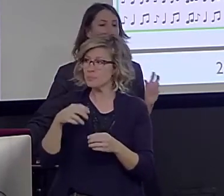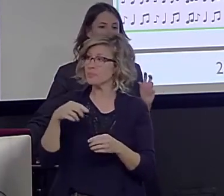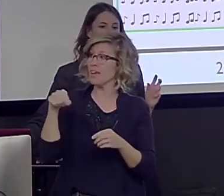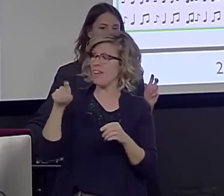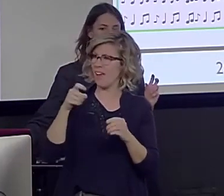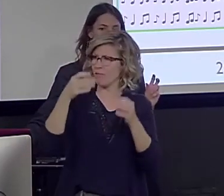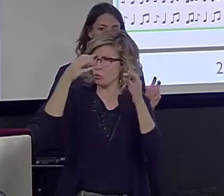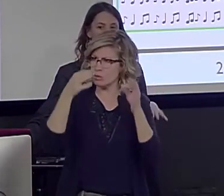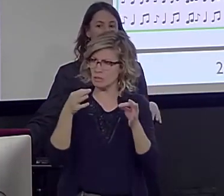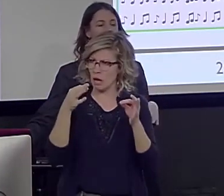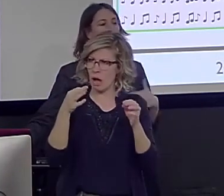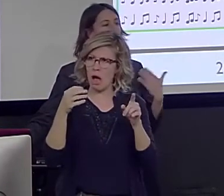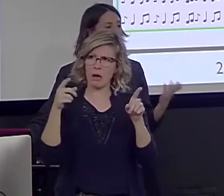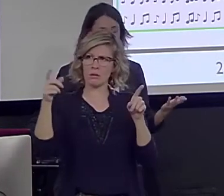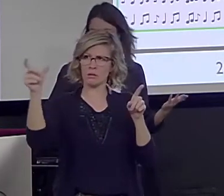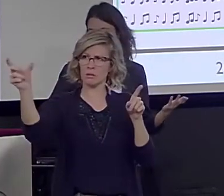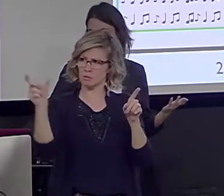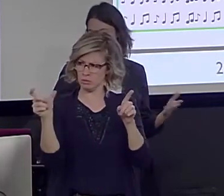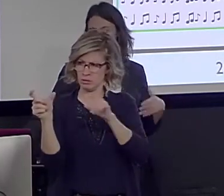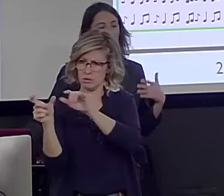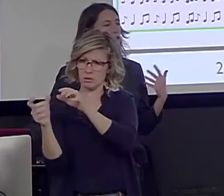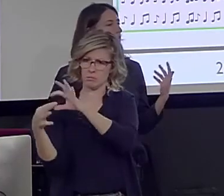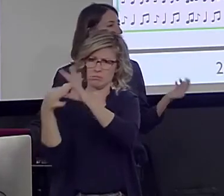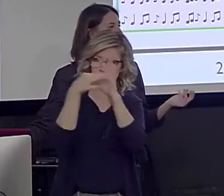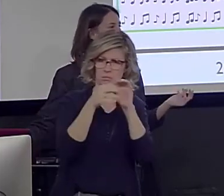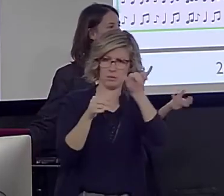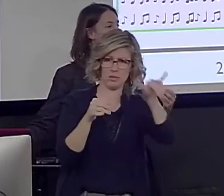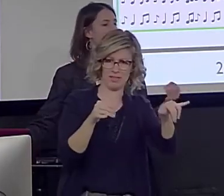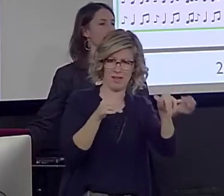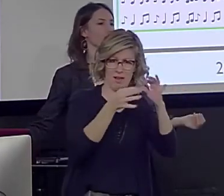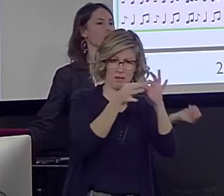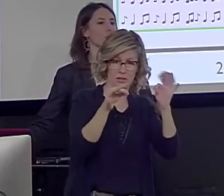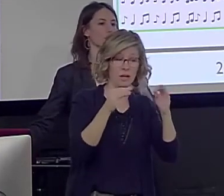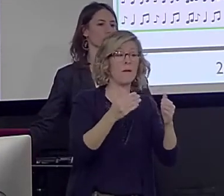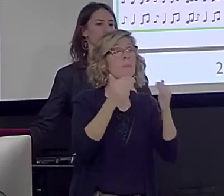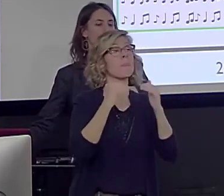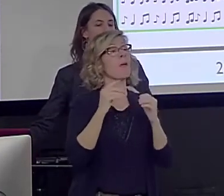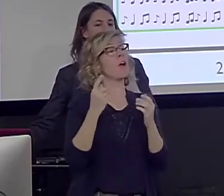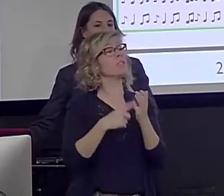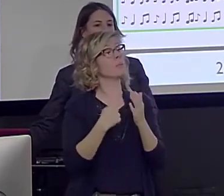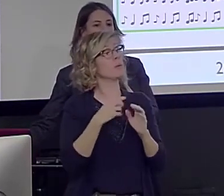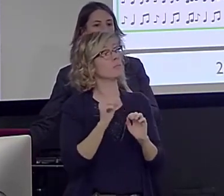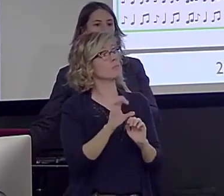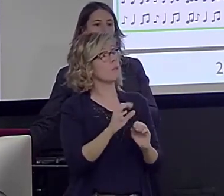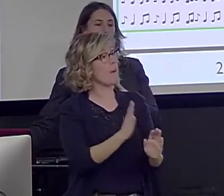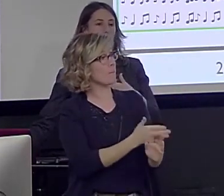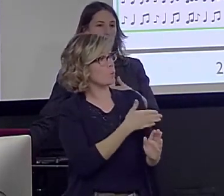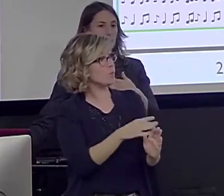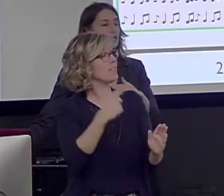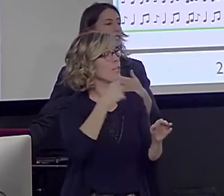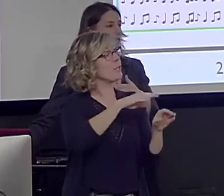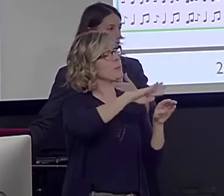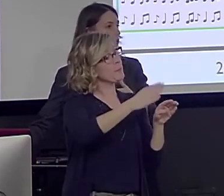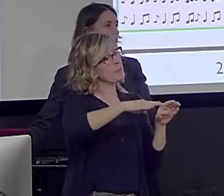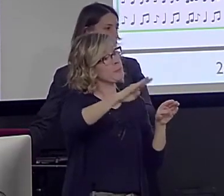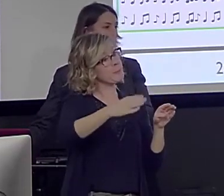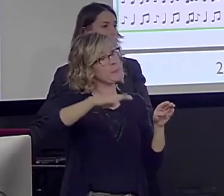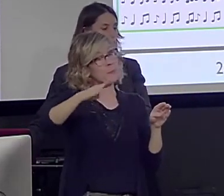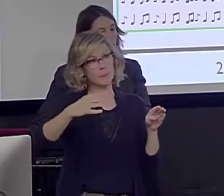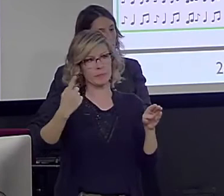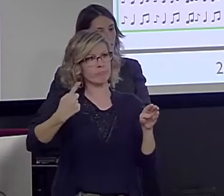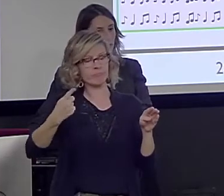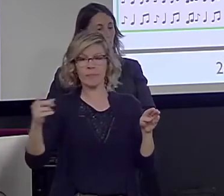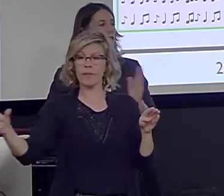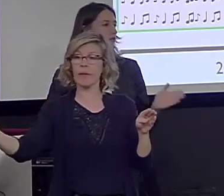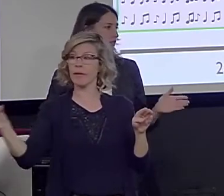was in the same language. And then in a music condition, they would hear a melody, and then they heard a sample of either that continuation of